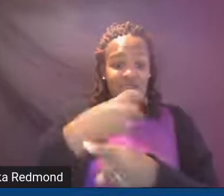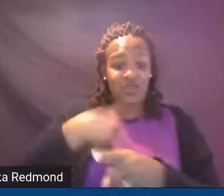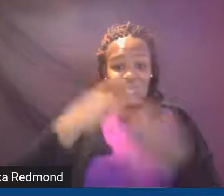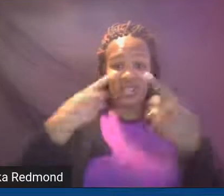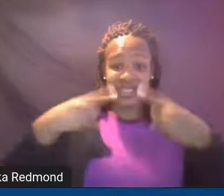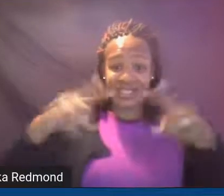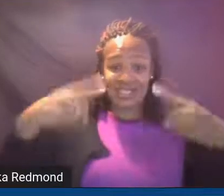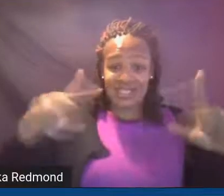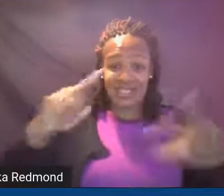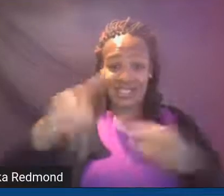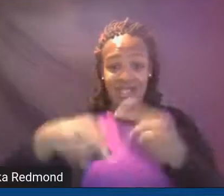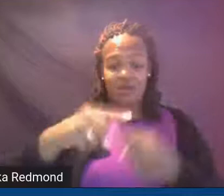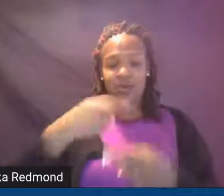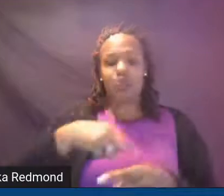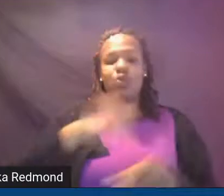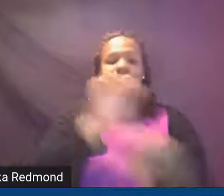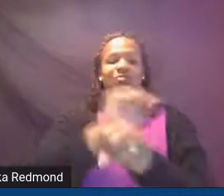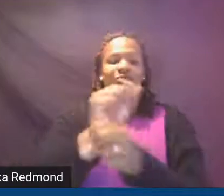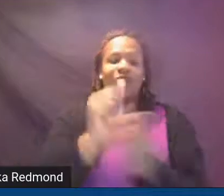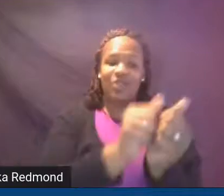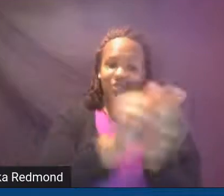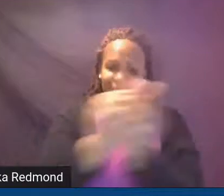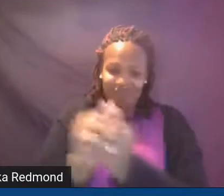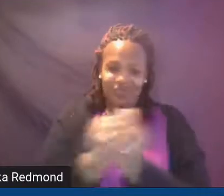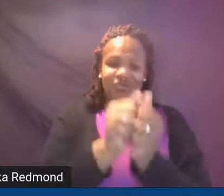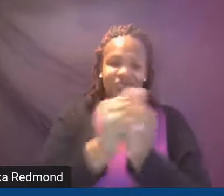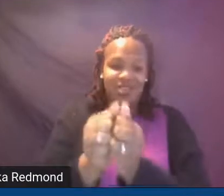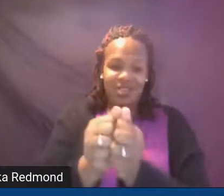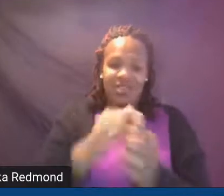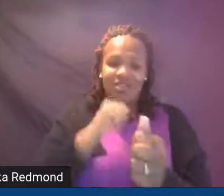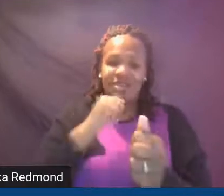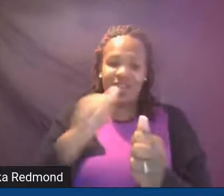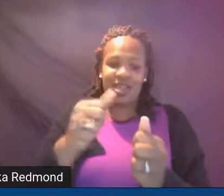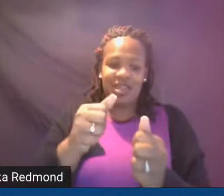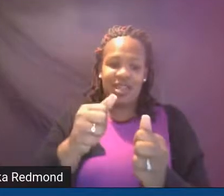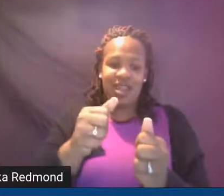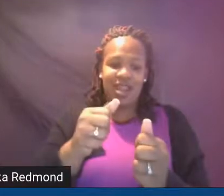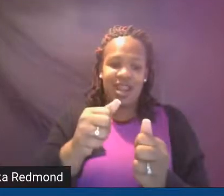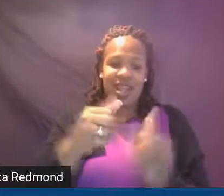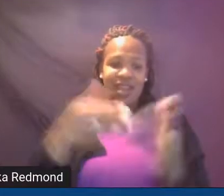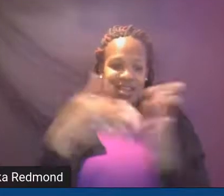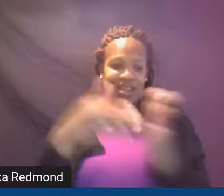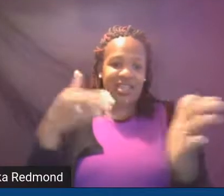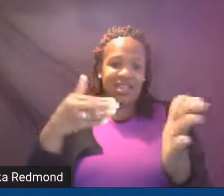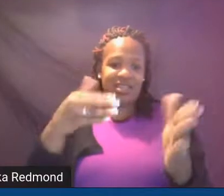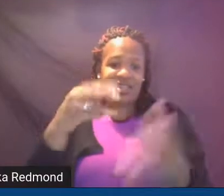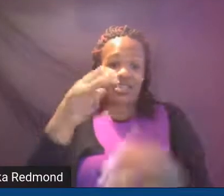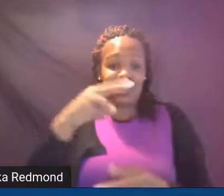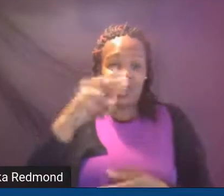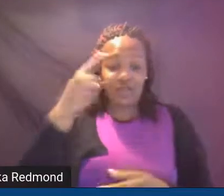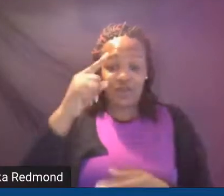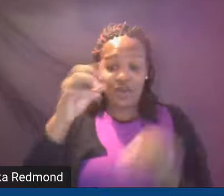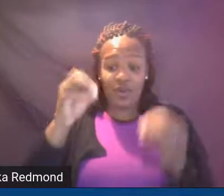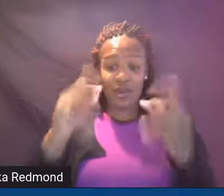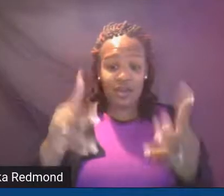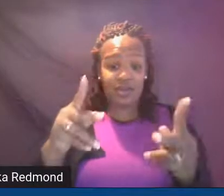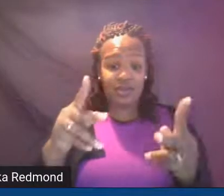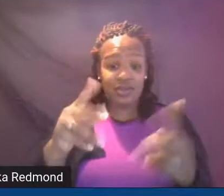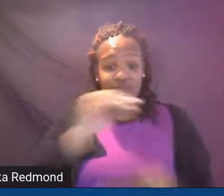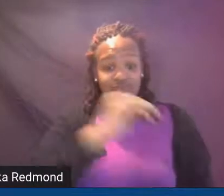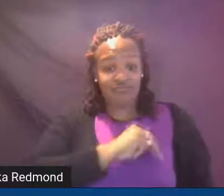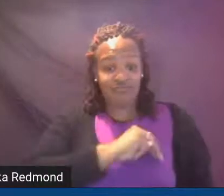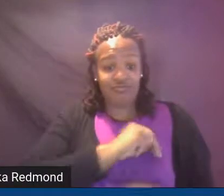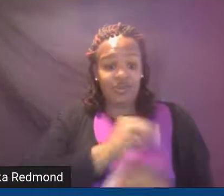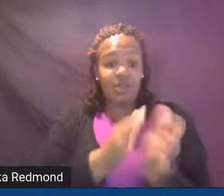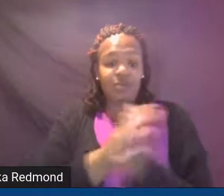when we work together as opposed to at odds. And so those are the two things. Look for opportunities to be missional. Look for opportunities to pursue your